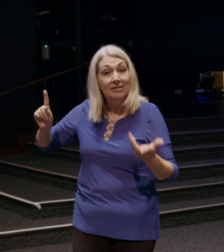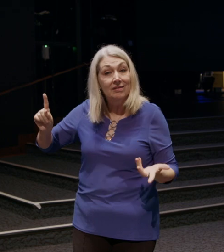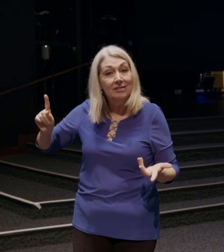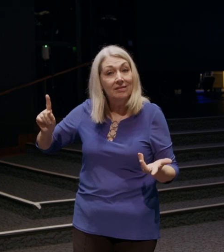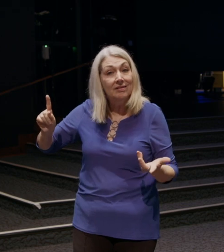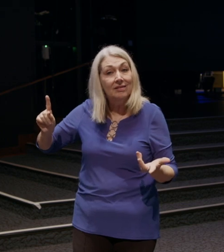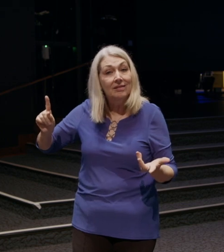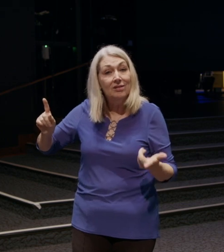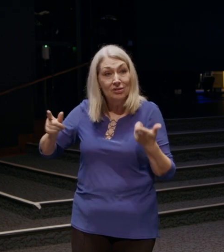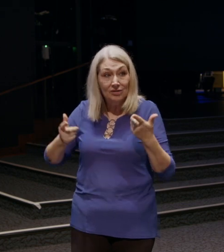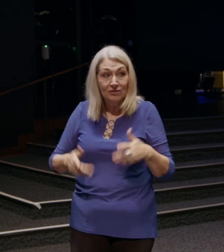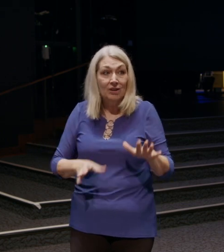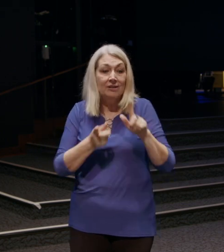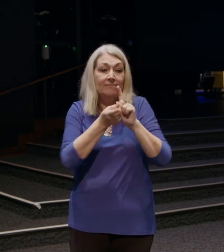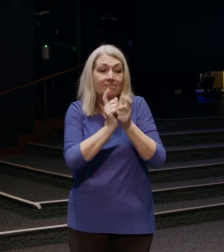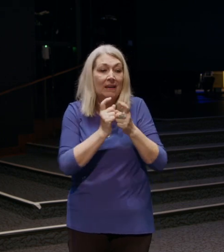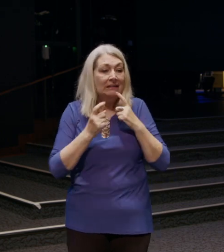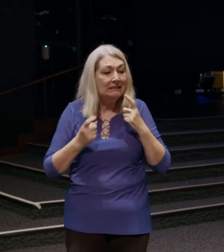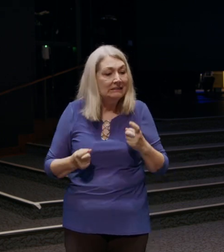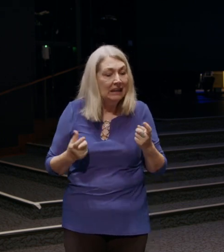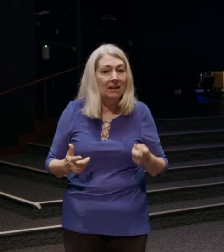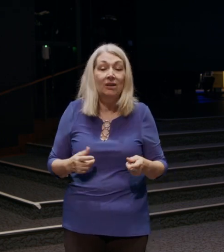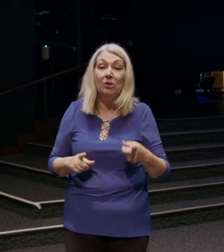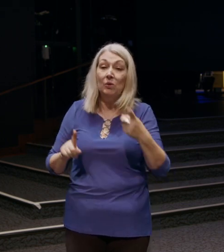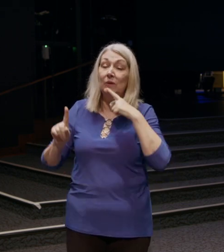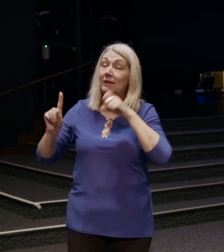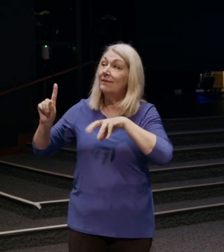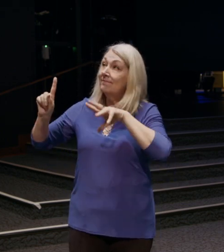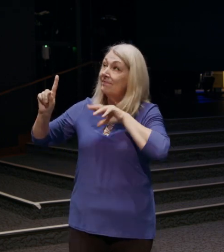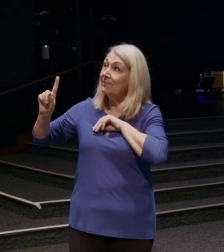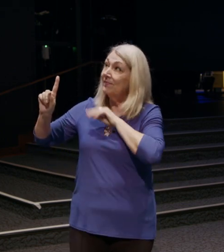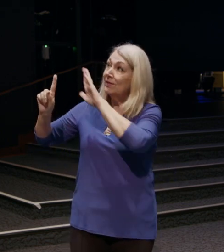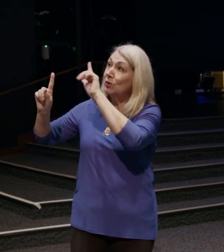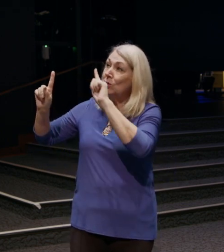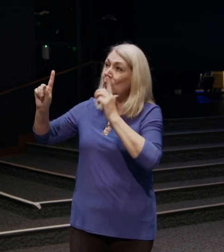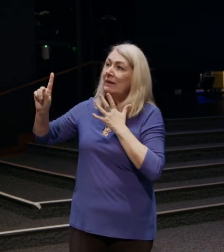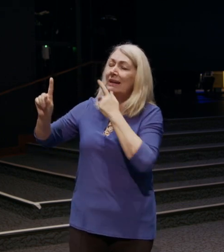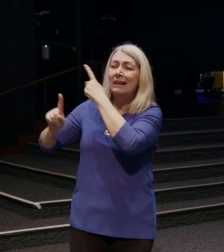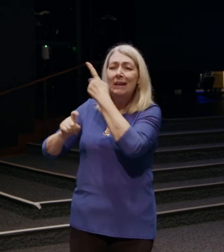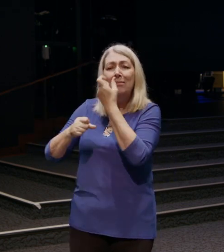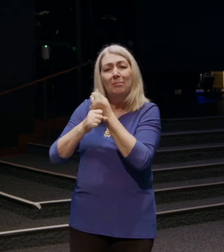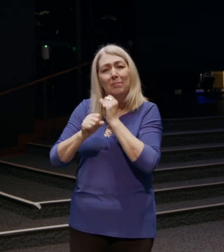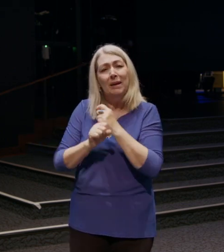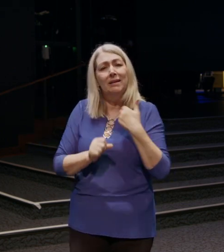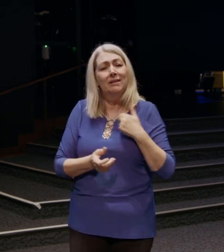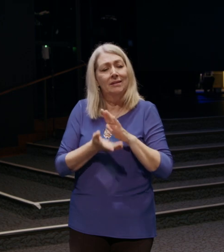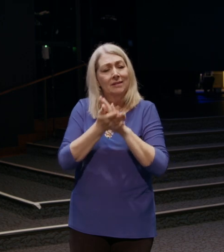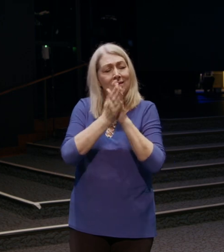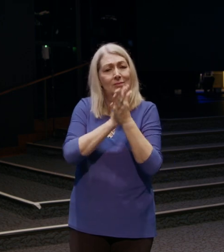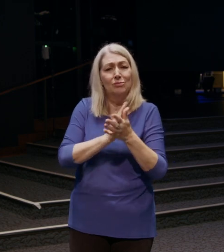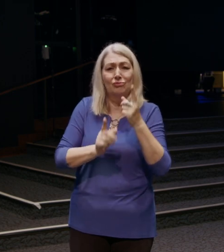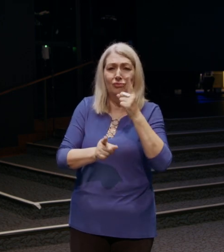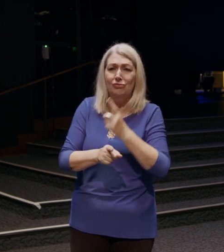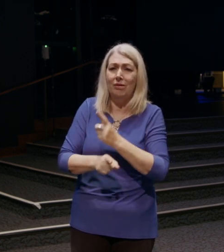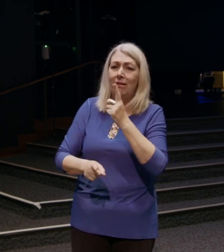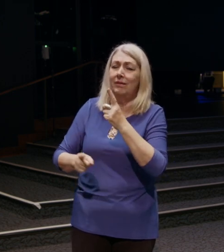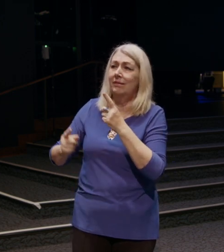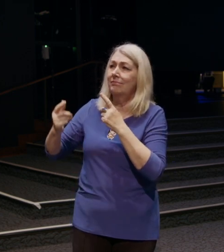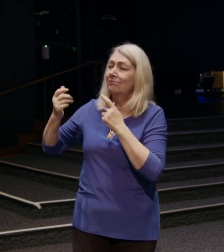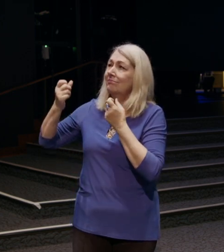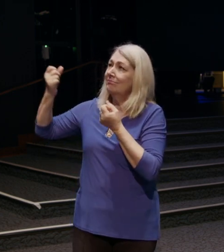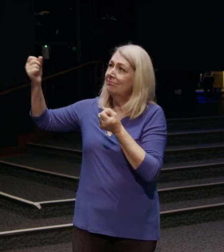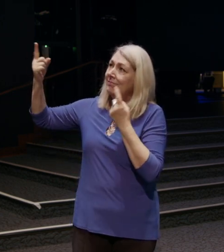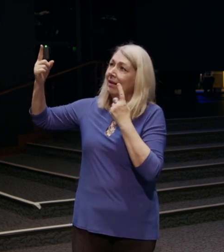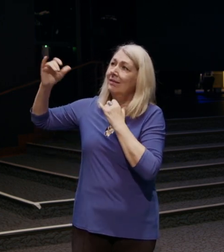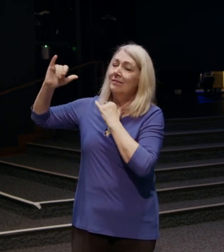When we say yes to His grace, He makes us right with Him because it comes from Him